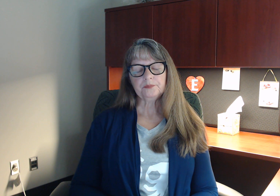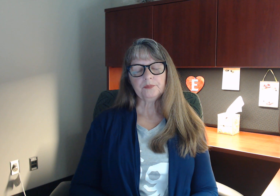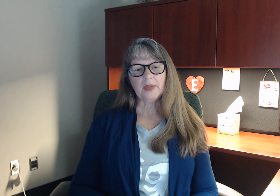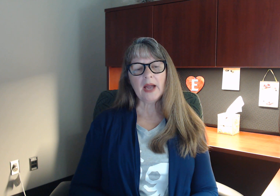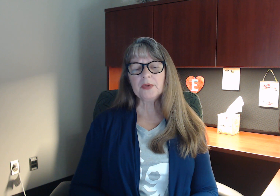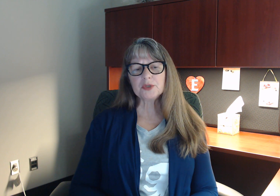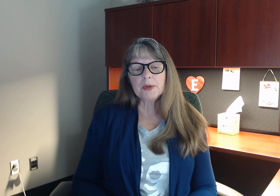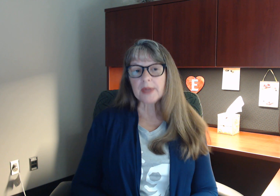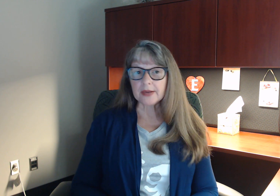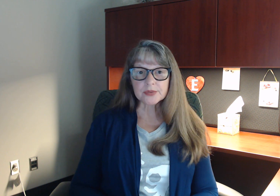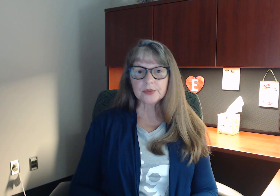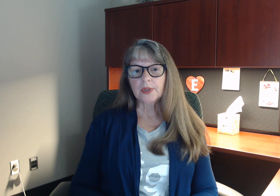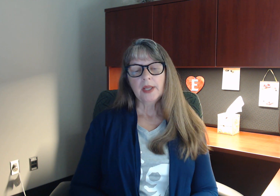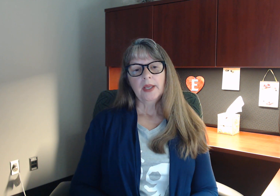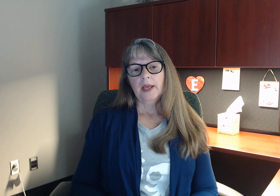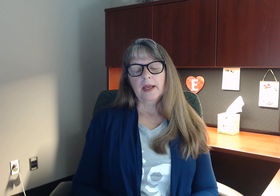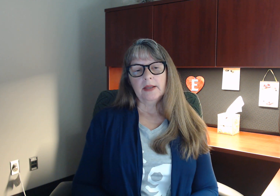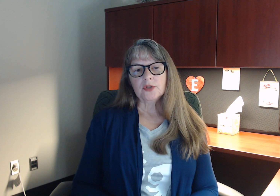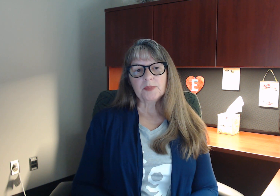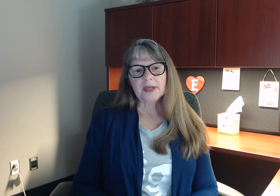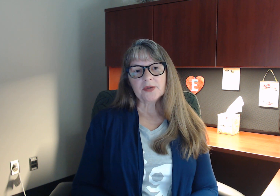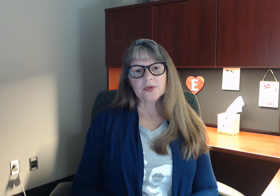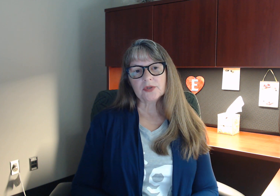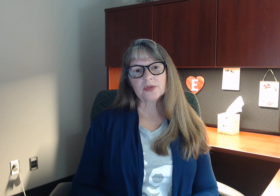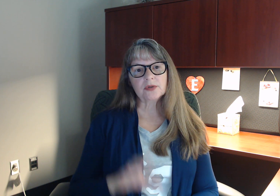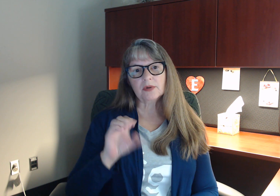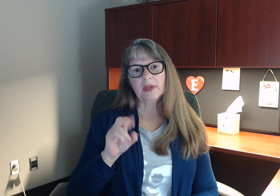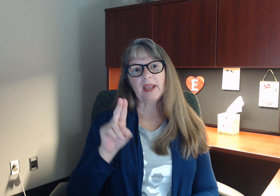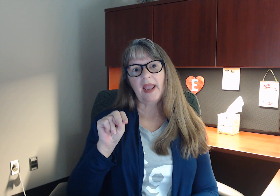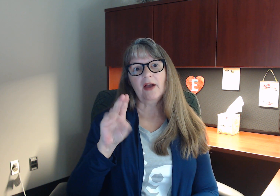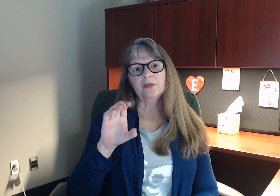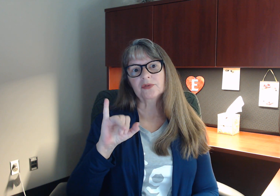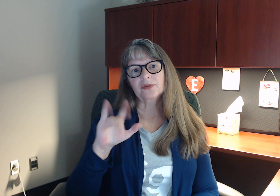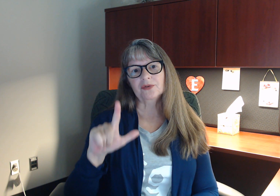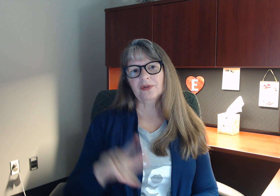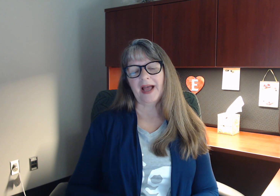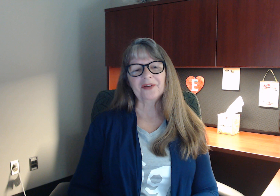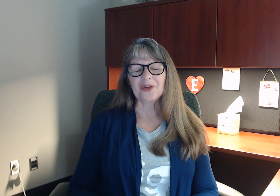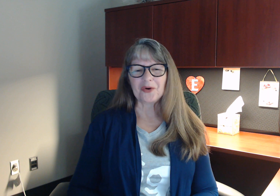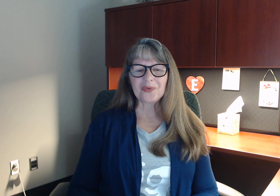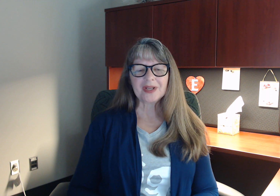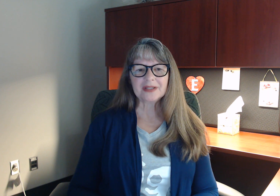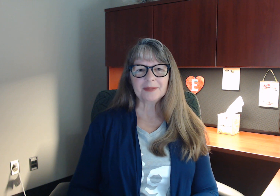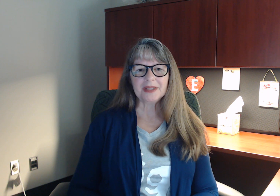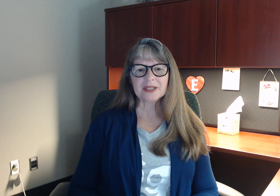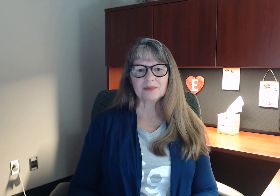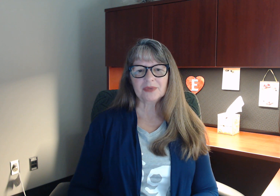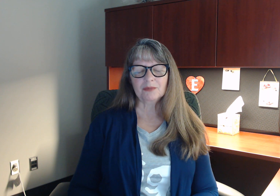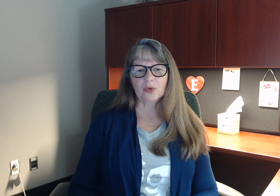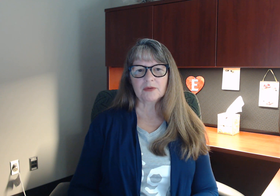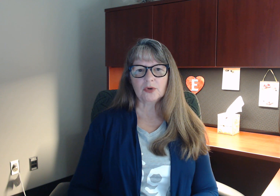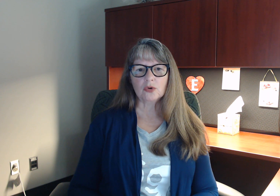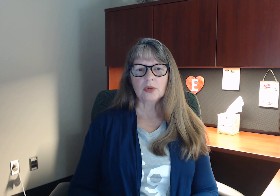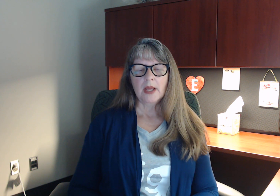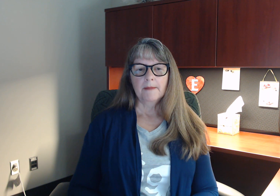I wouldn't spell council just because it's council. I don't know. To me, that's more difficult.